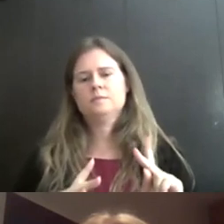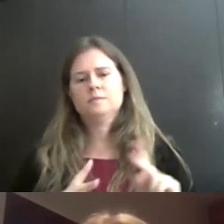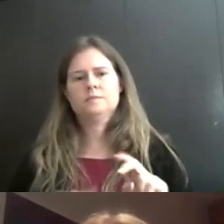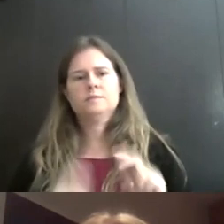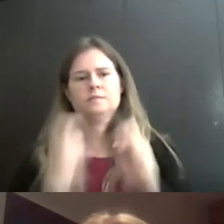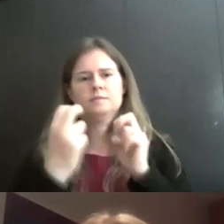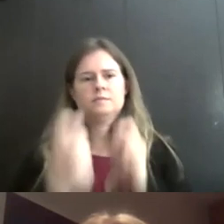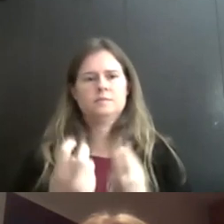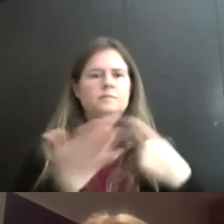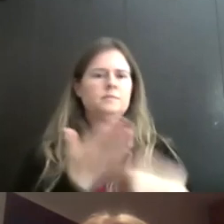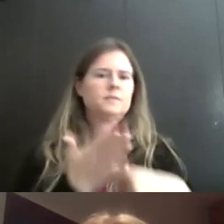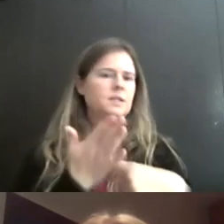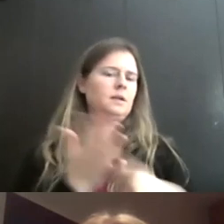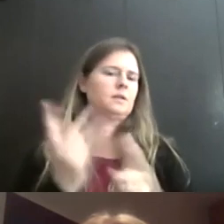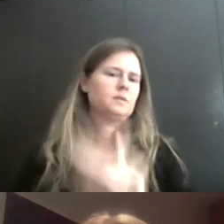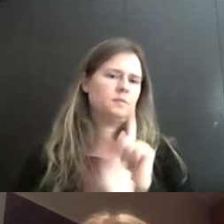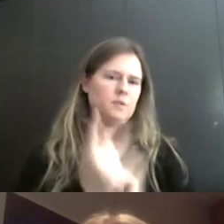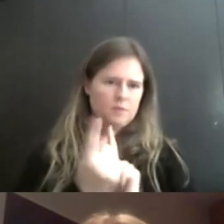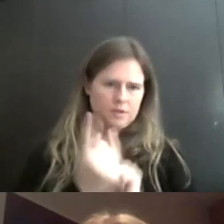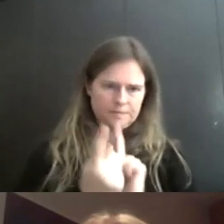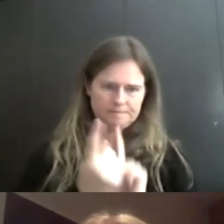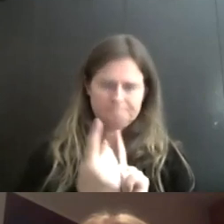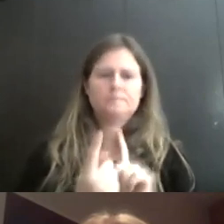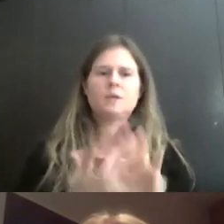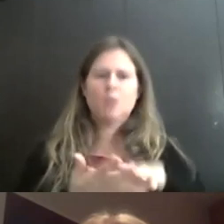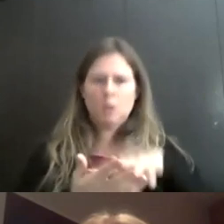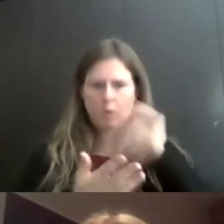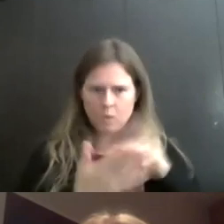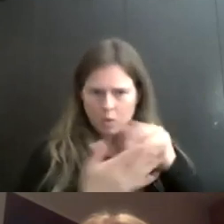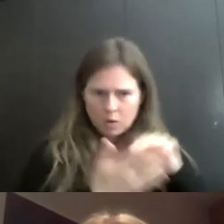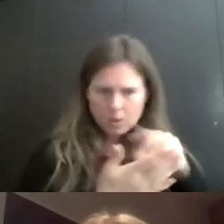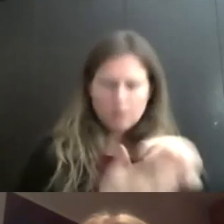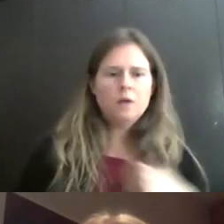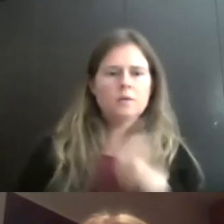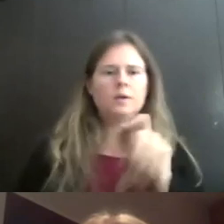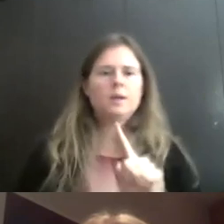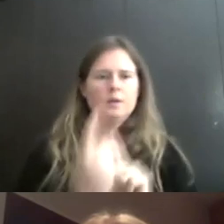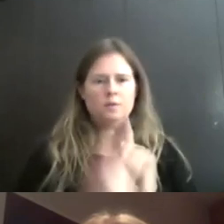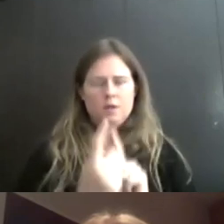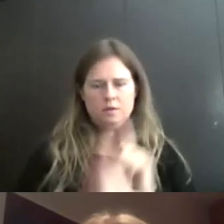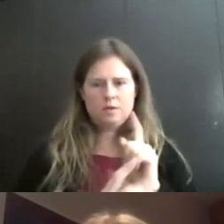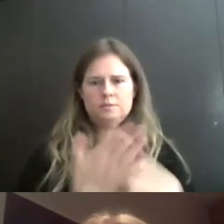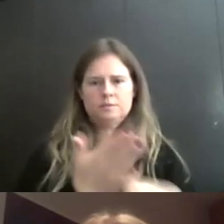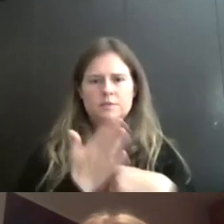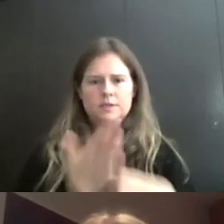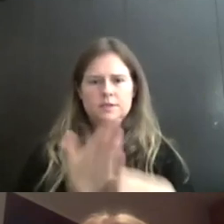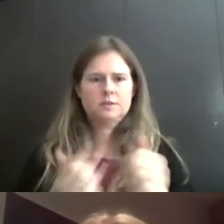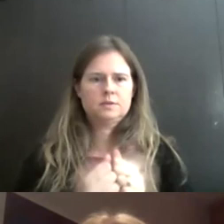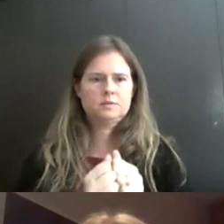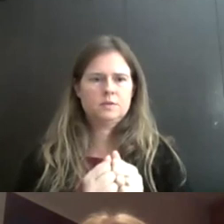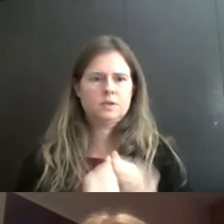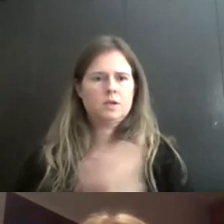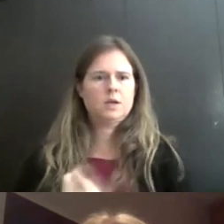night that you're interested in. We need to start having one-on-one conversations with our Republican